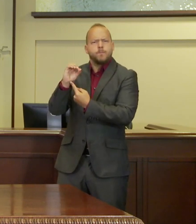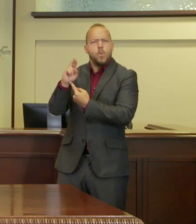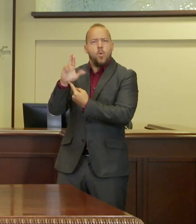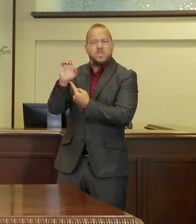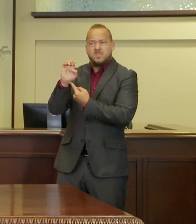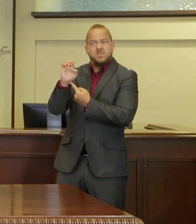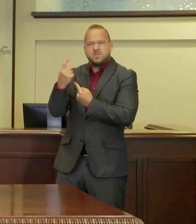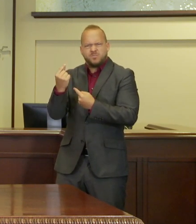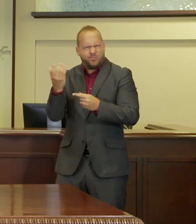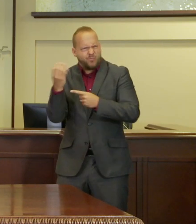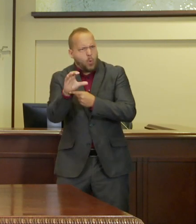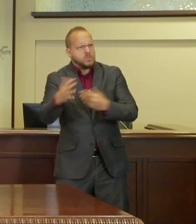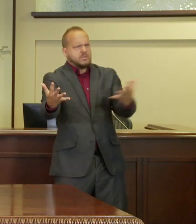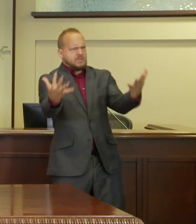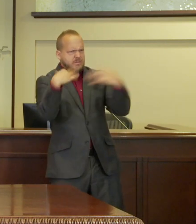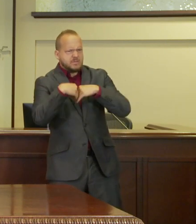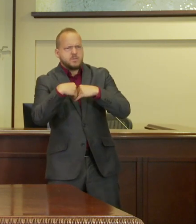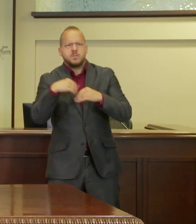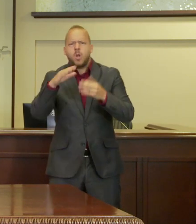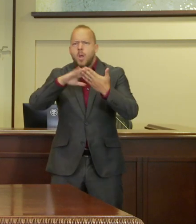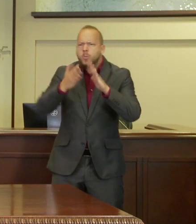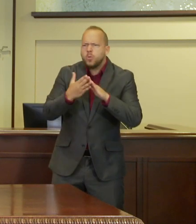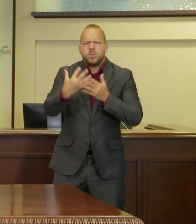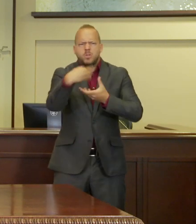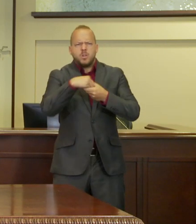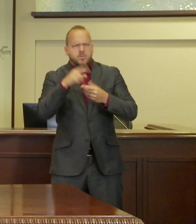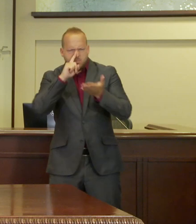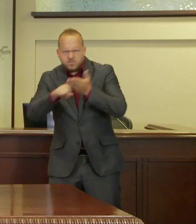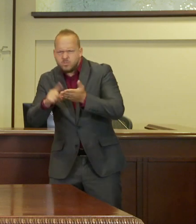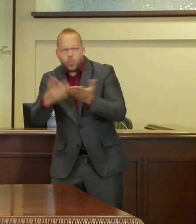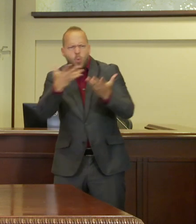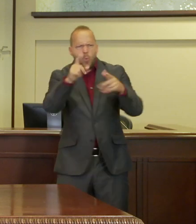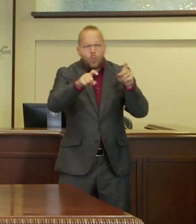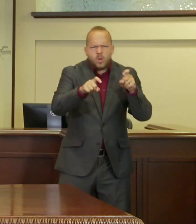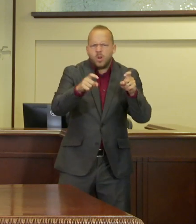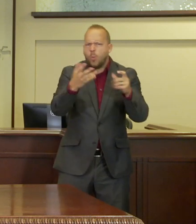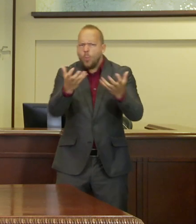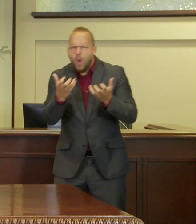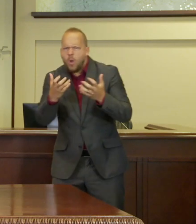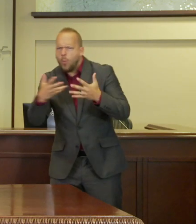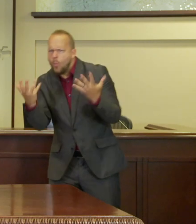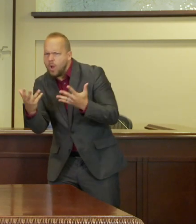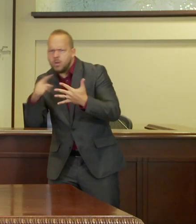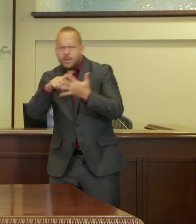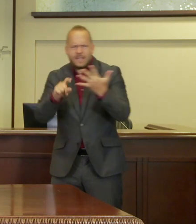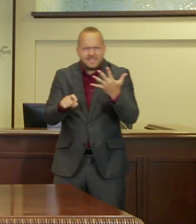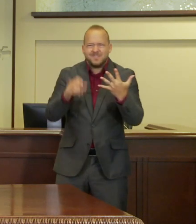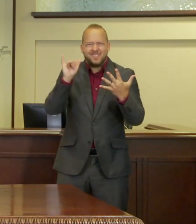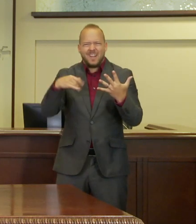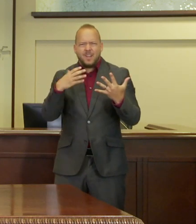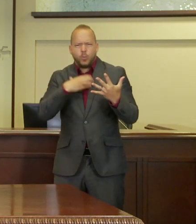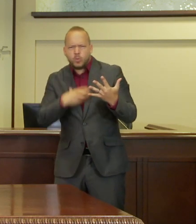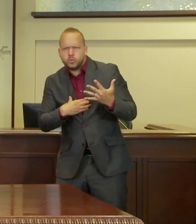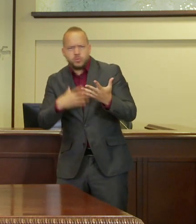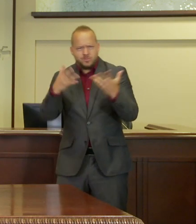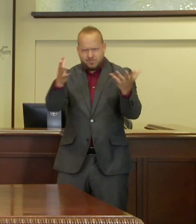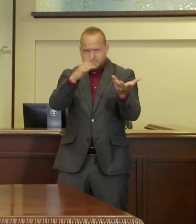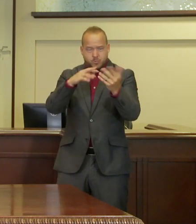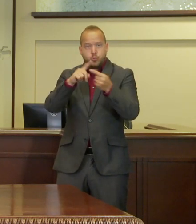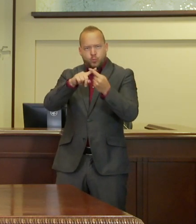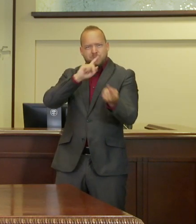out on what our findings are, and then demonstrate meaningful change. We're committed to doing